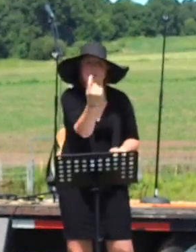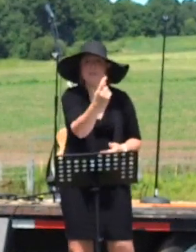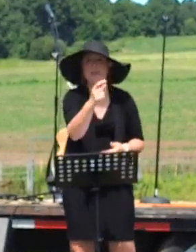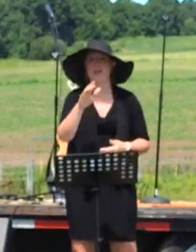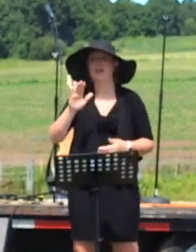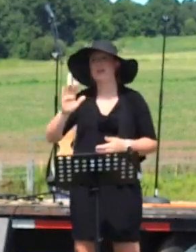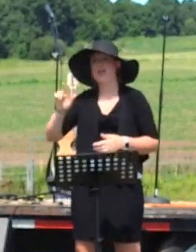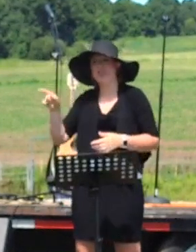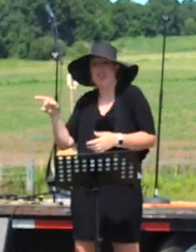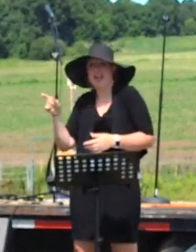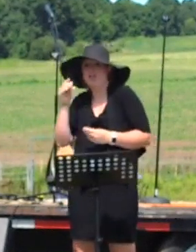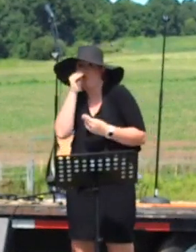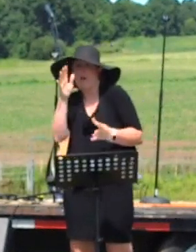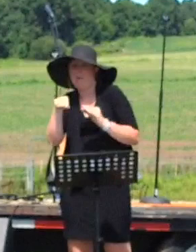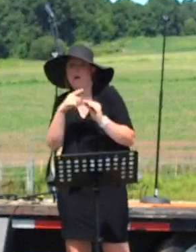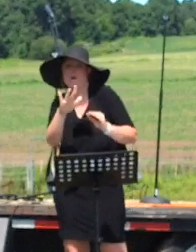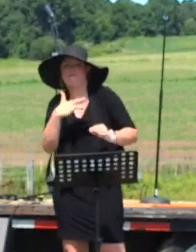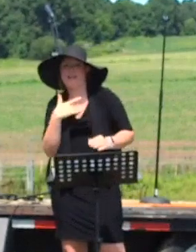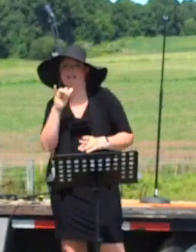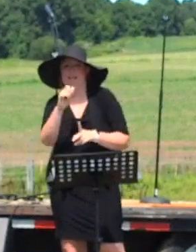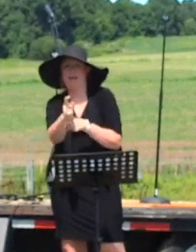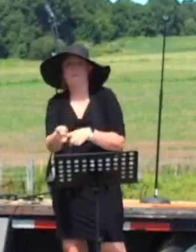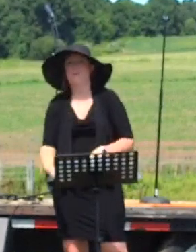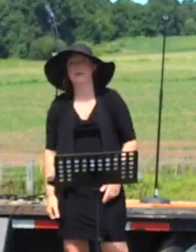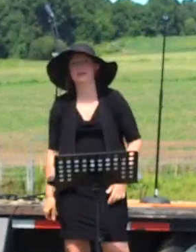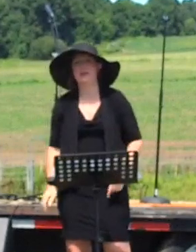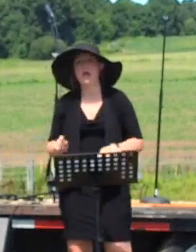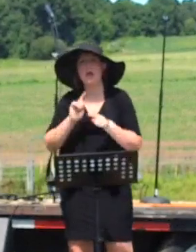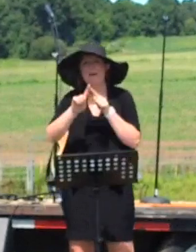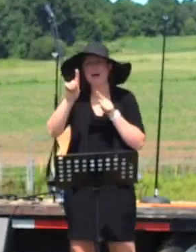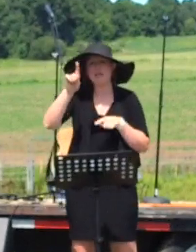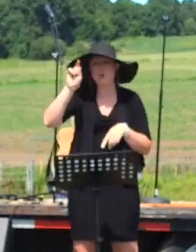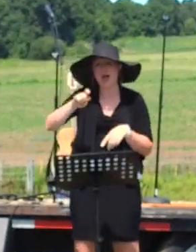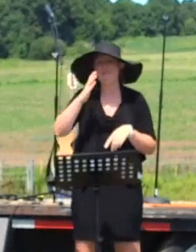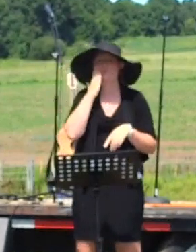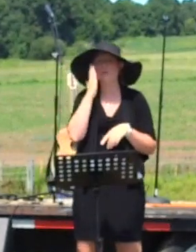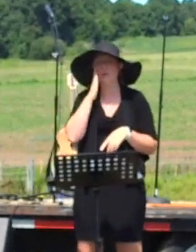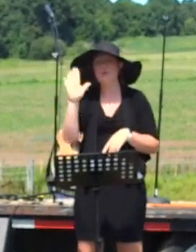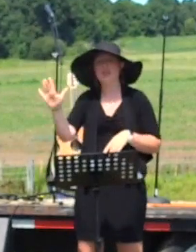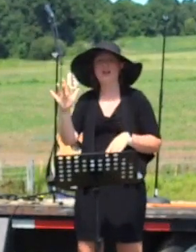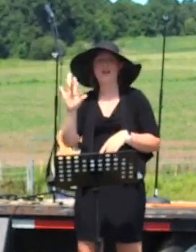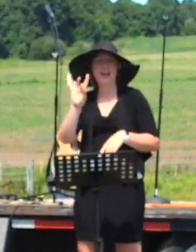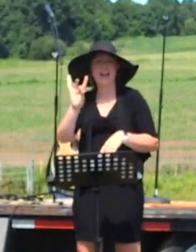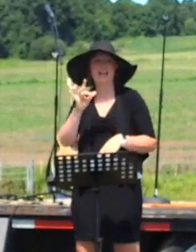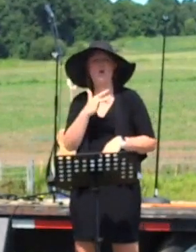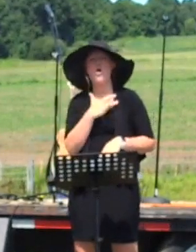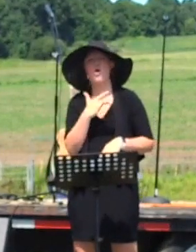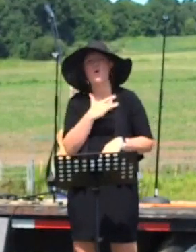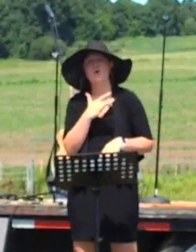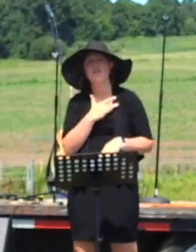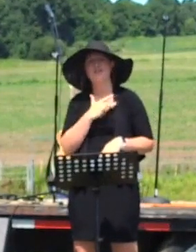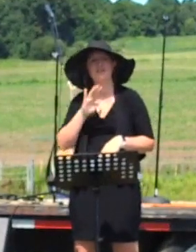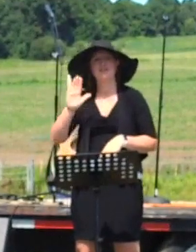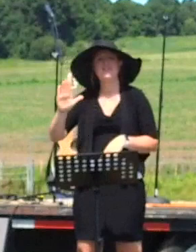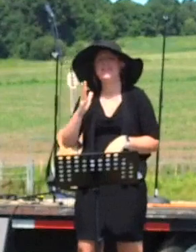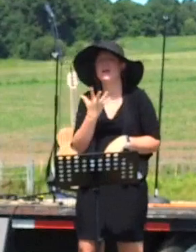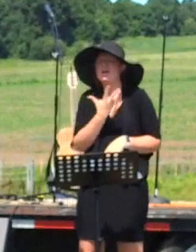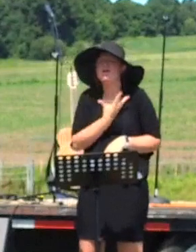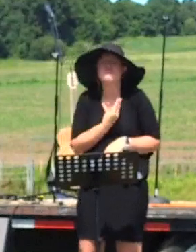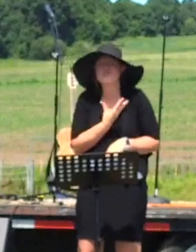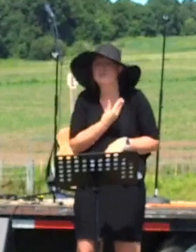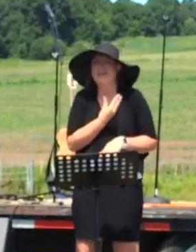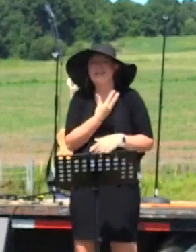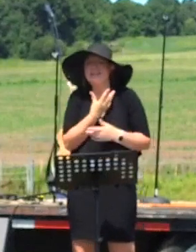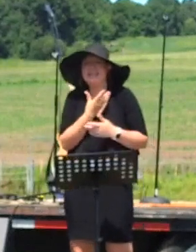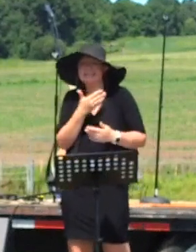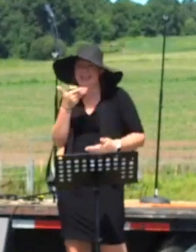doesn't matter in that moment. But you've got to know that eight heart. You've got to understand that gooey stuff is in there. I promise you,